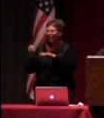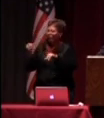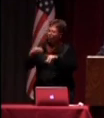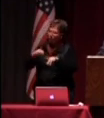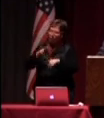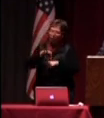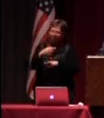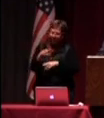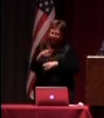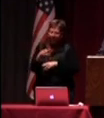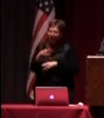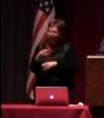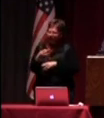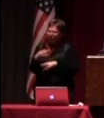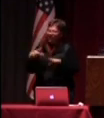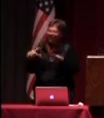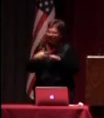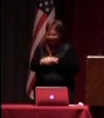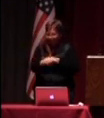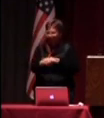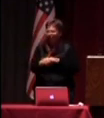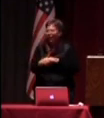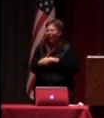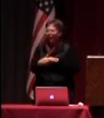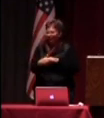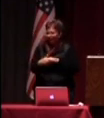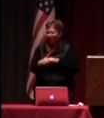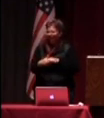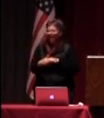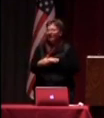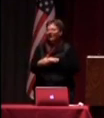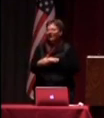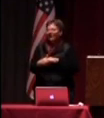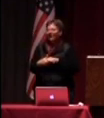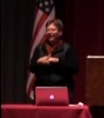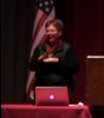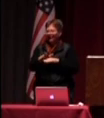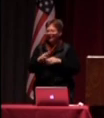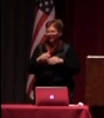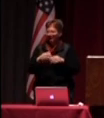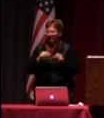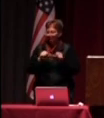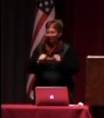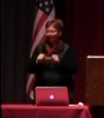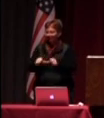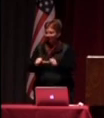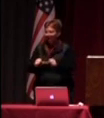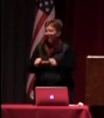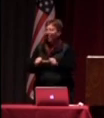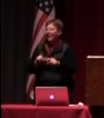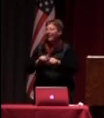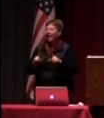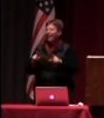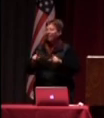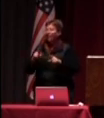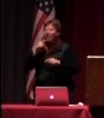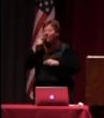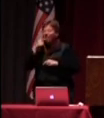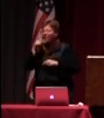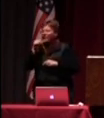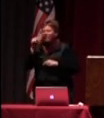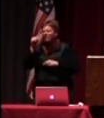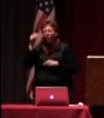fleet in the Mediterranean. They cut off the expedition from its home base. But the French public didn't realize the extent of the catastrophe for several